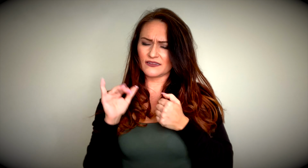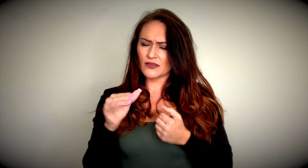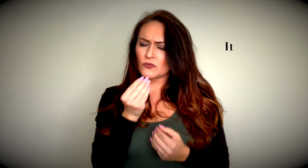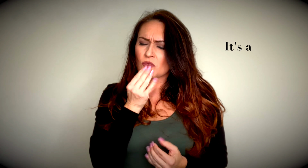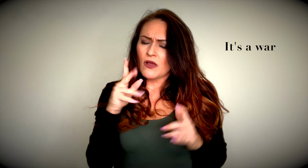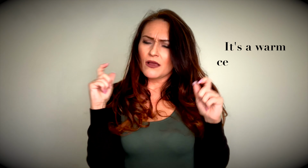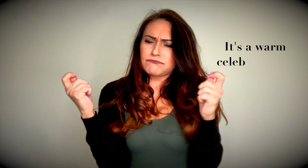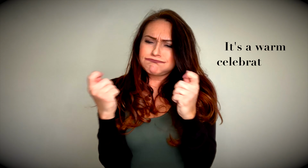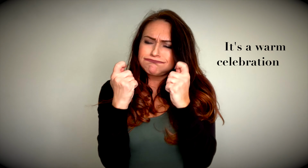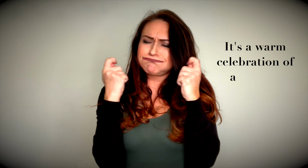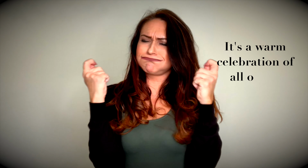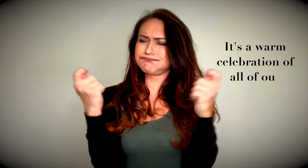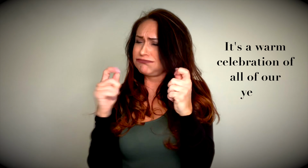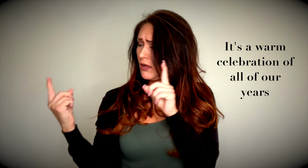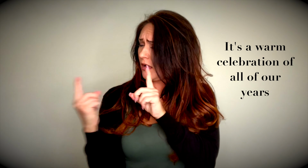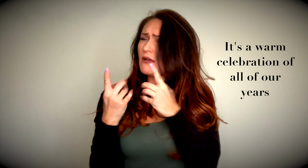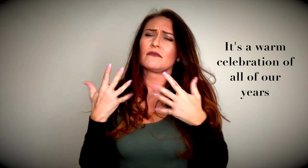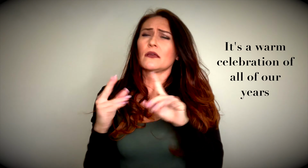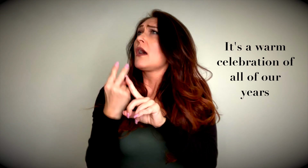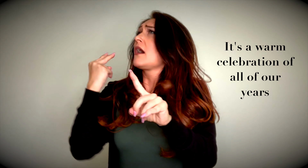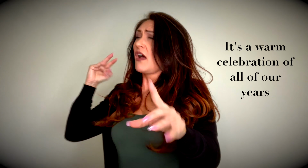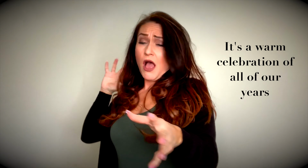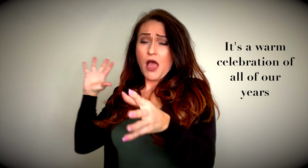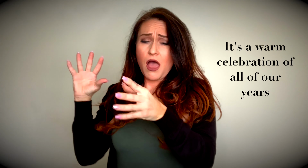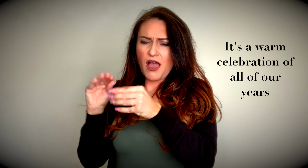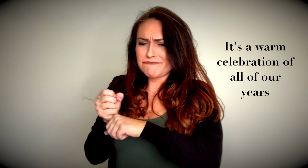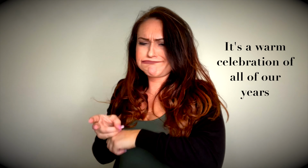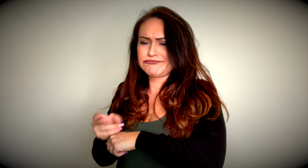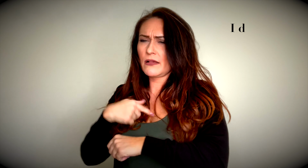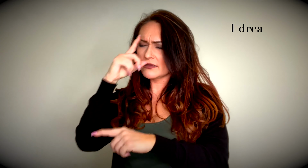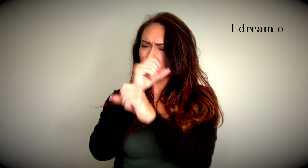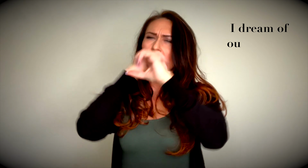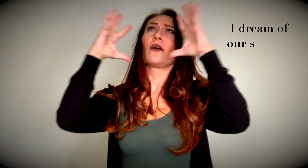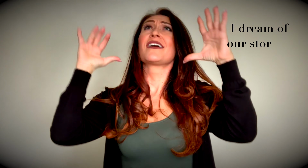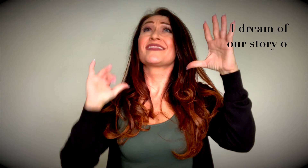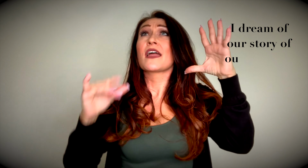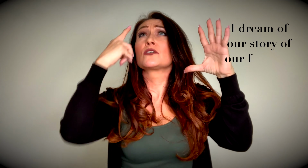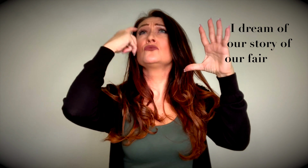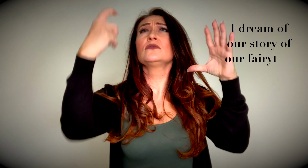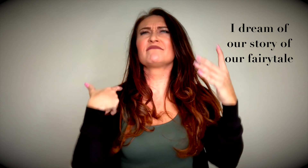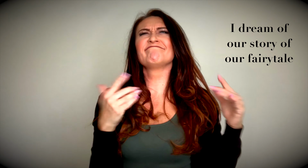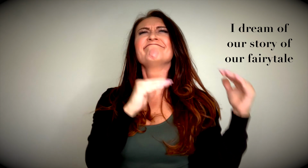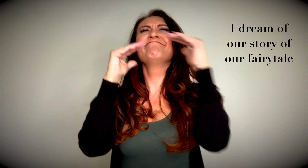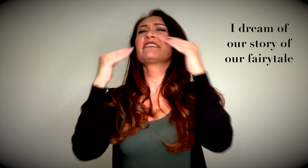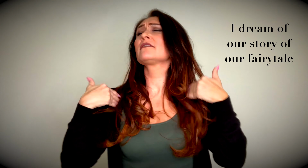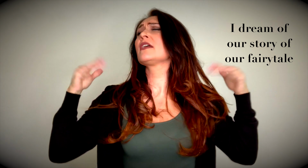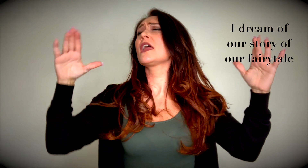It's a warm celebration of all of our years. I dream of our story, of our